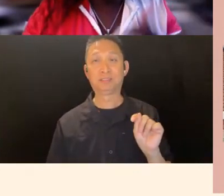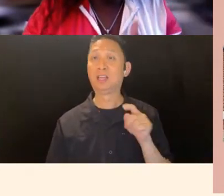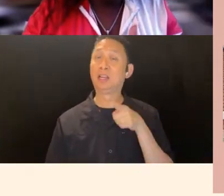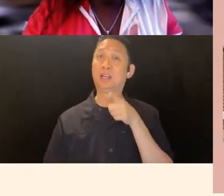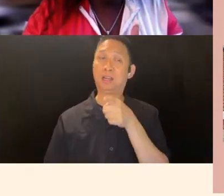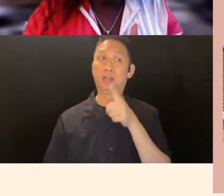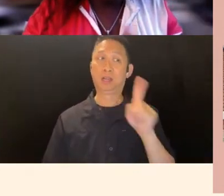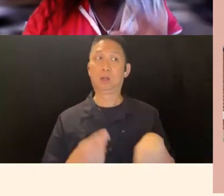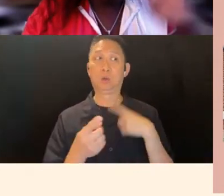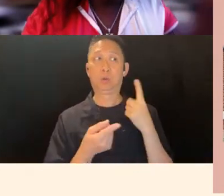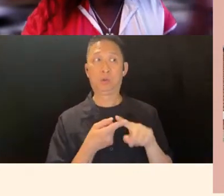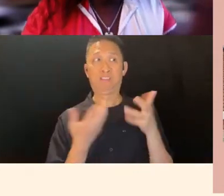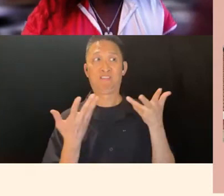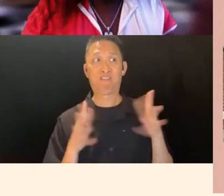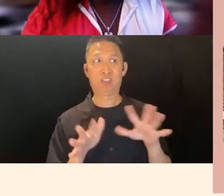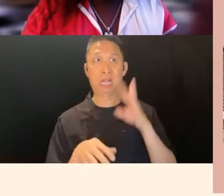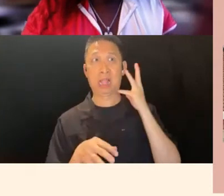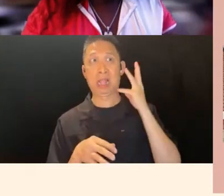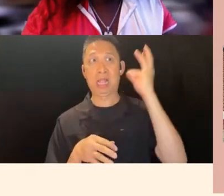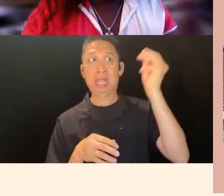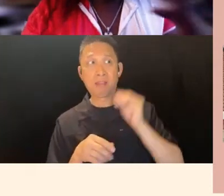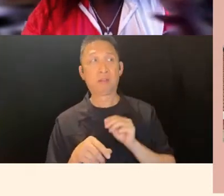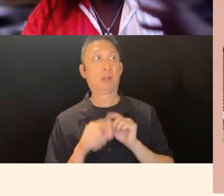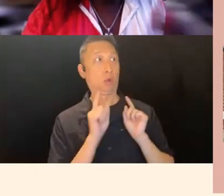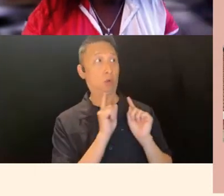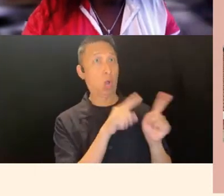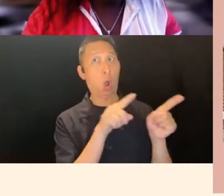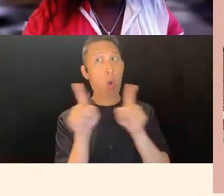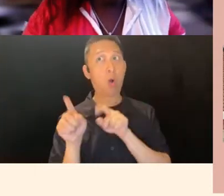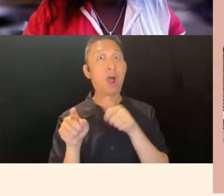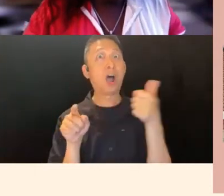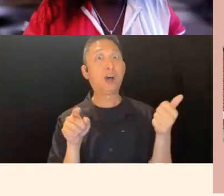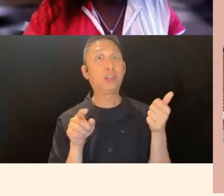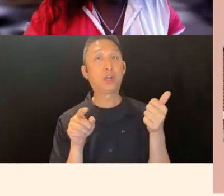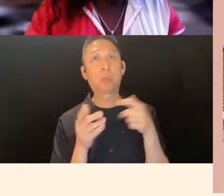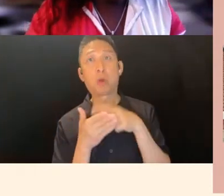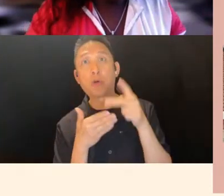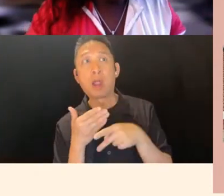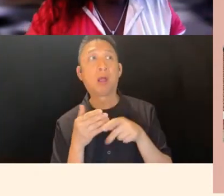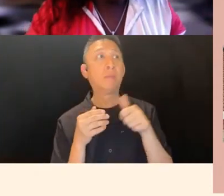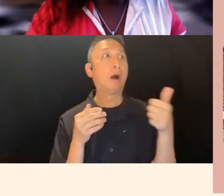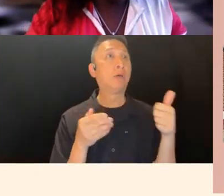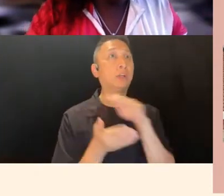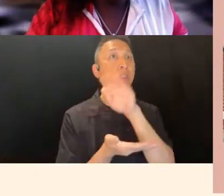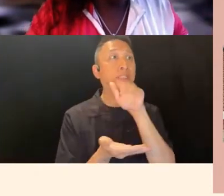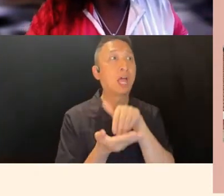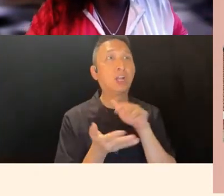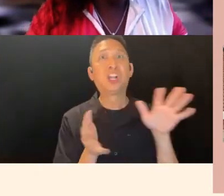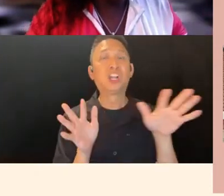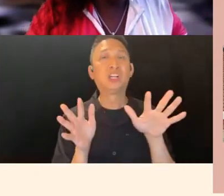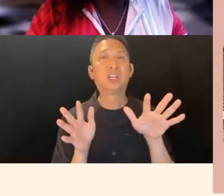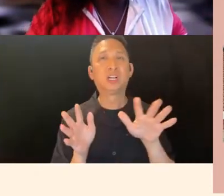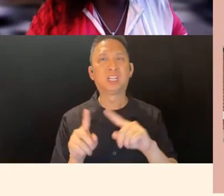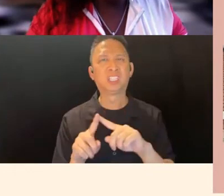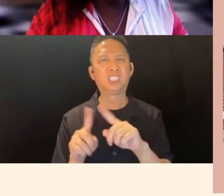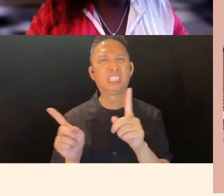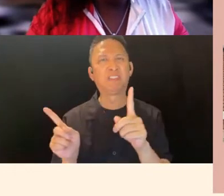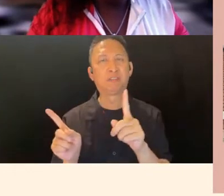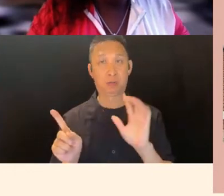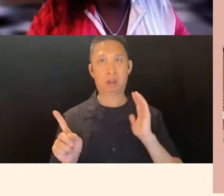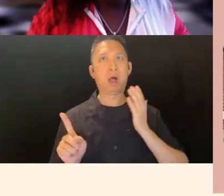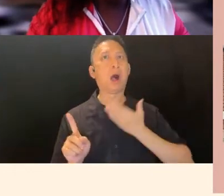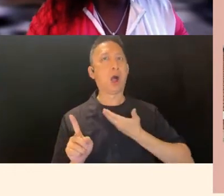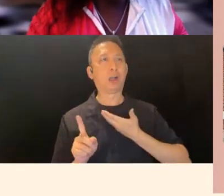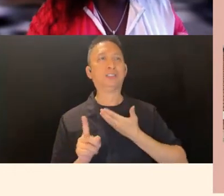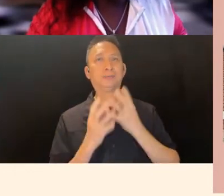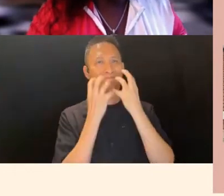same experience outside as you do inside. You know that when you step through those doors, you're going to be treated like